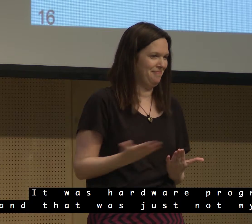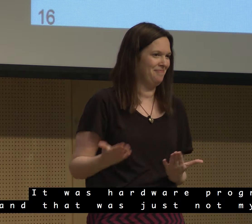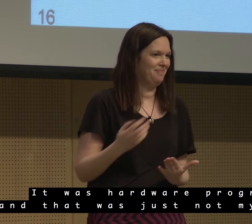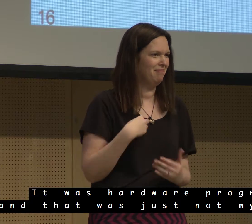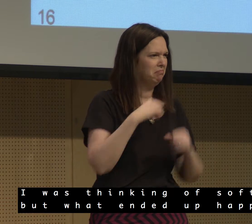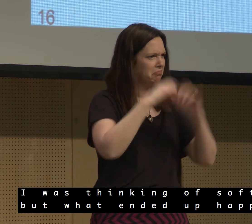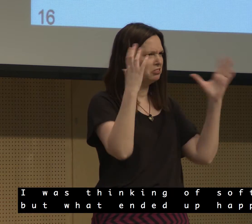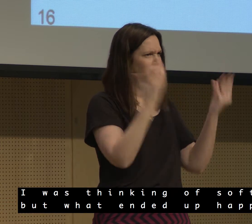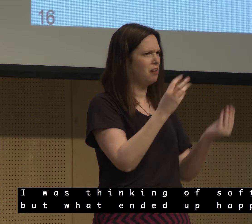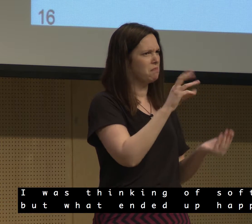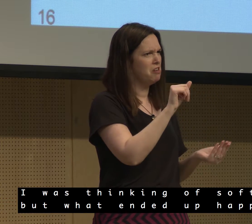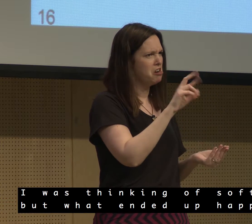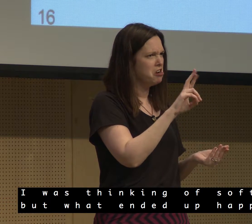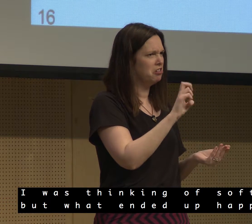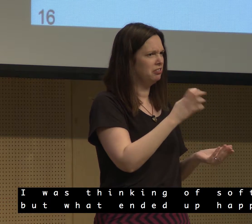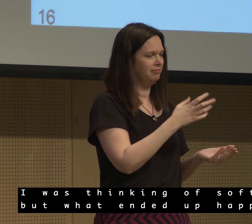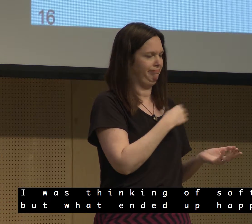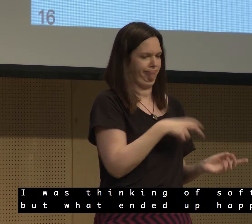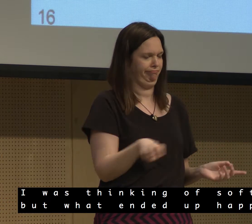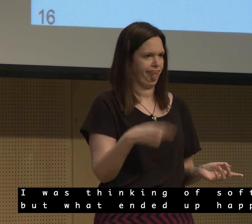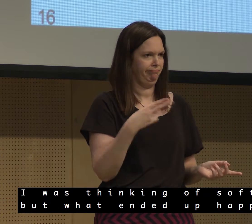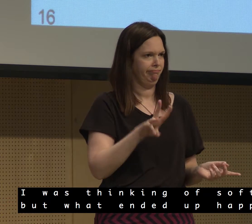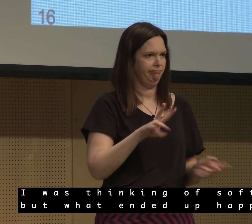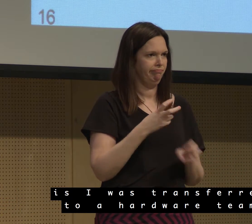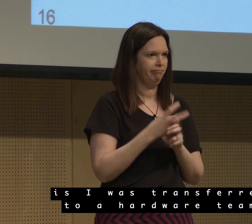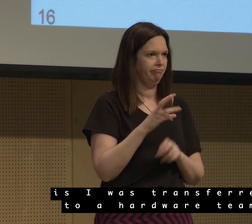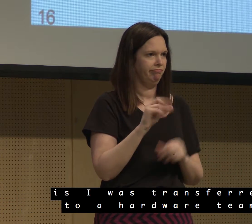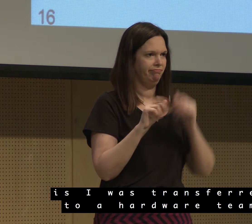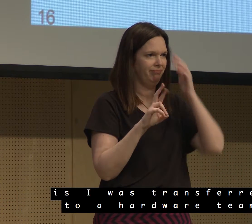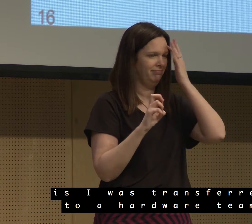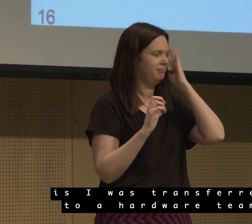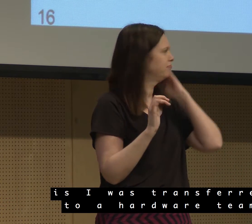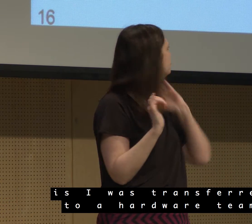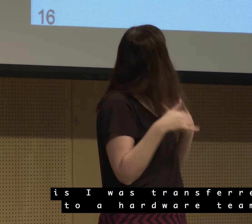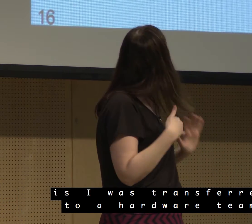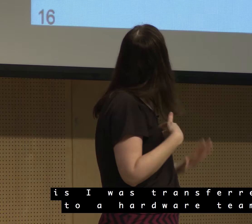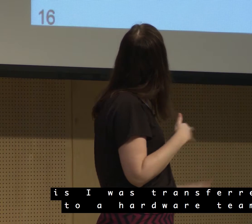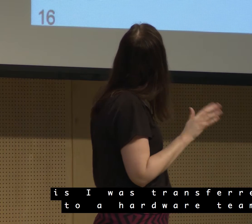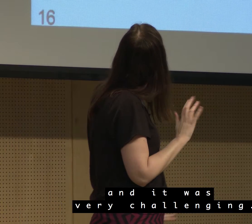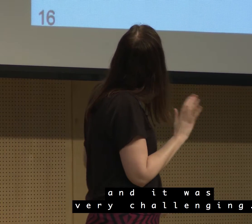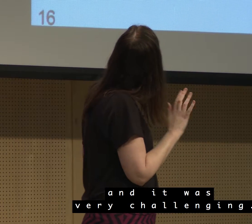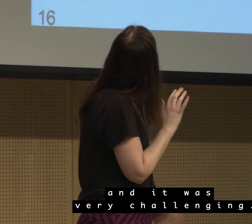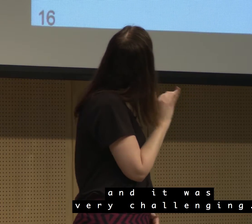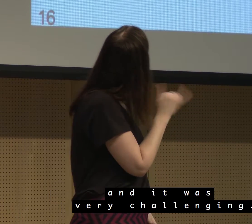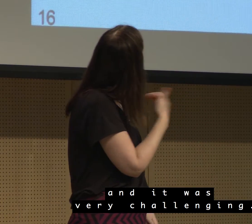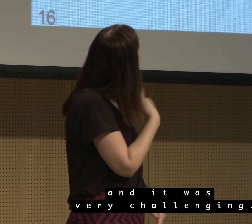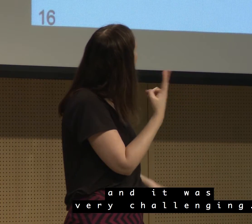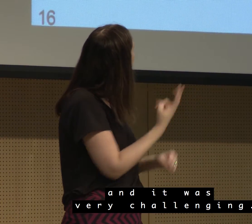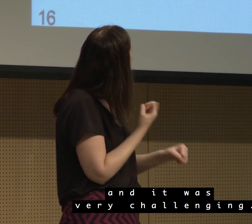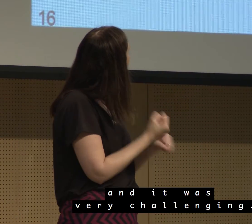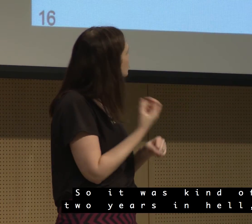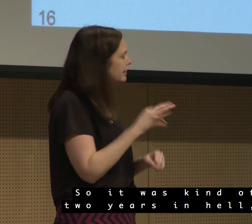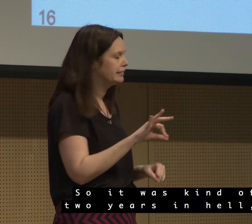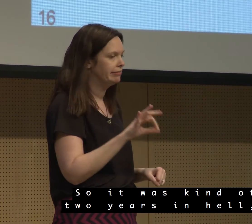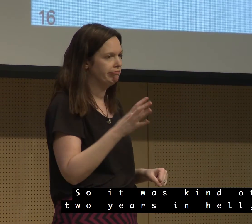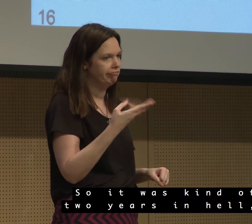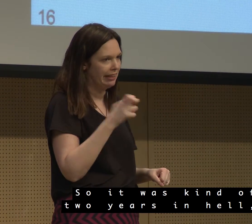my thing. I was thinking of software, but what ended up happening is I was transferred to a hardware team, and it was very challenging. So it